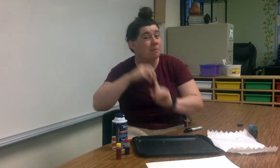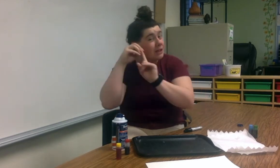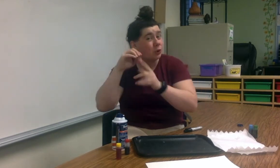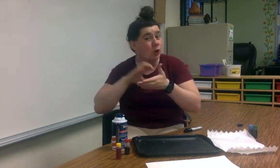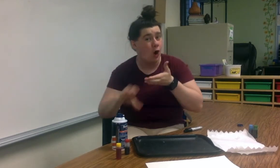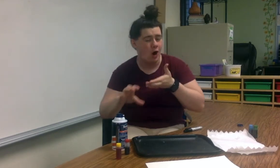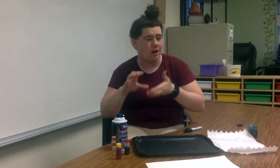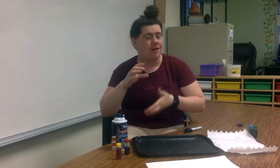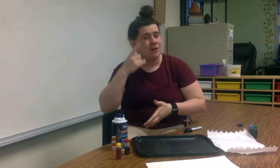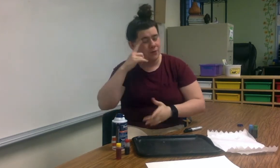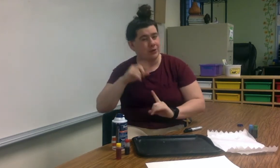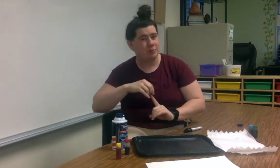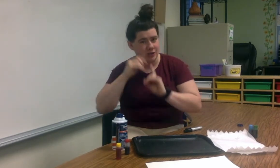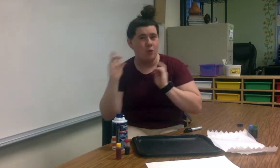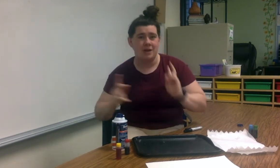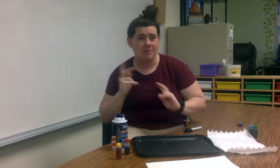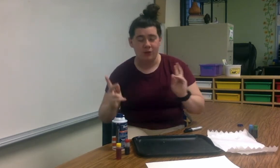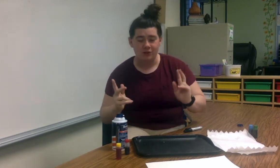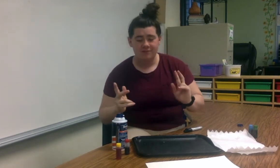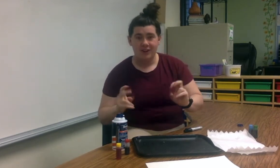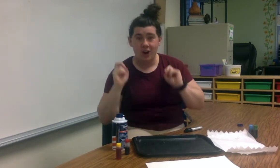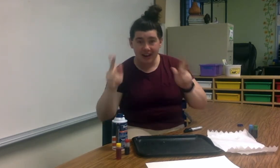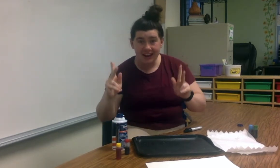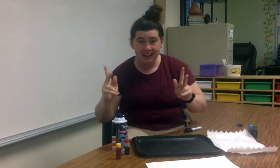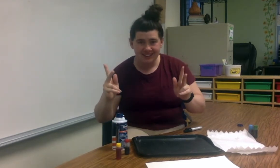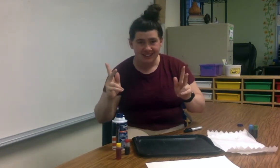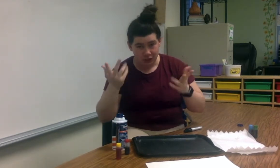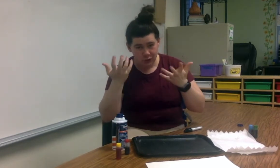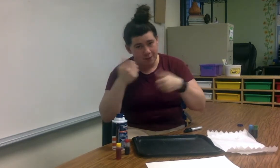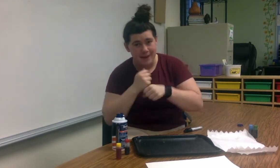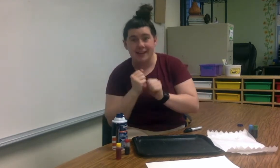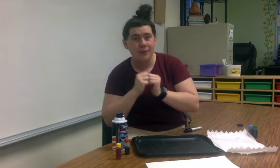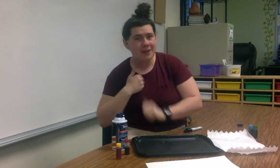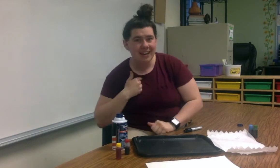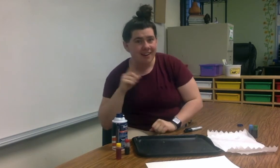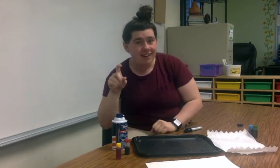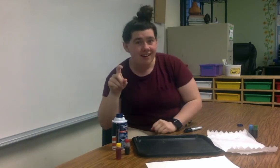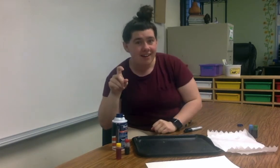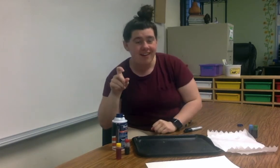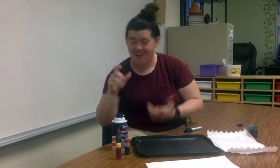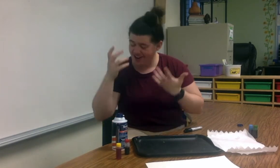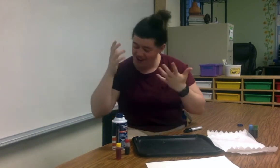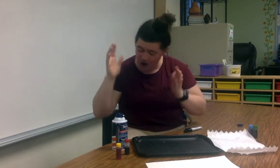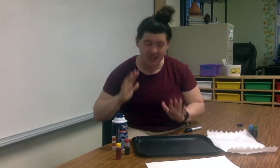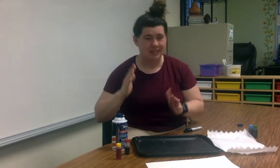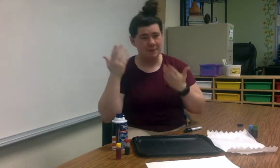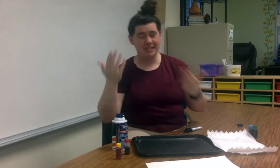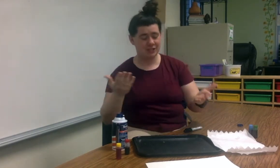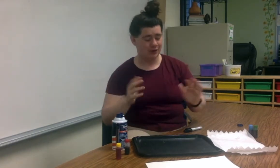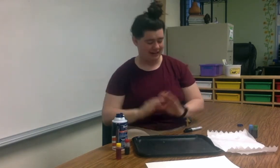special card for special people. Okay? Do you want to make it with me? Awesome, let's do it.